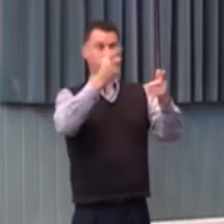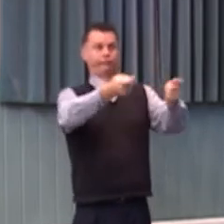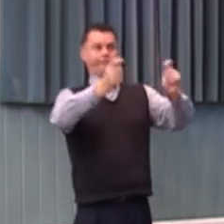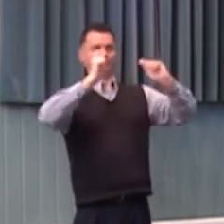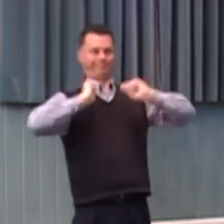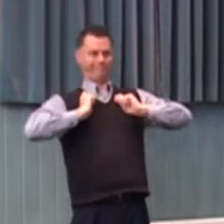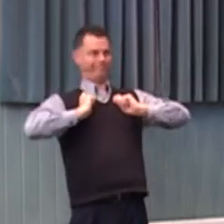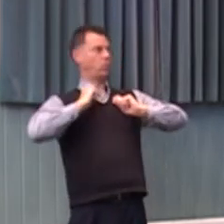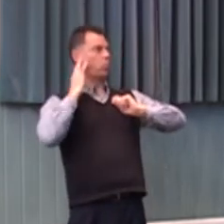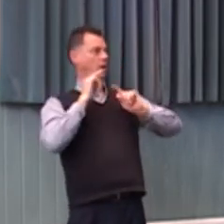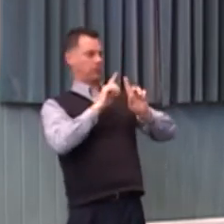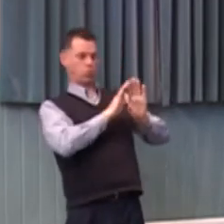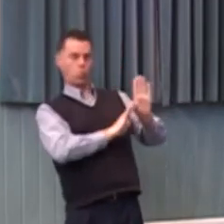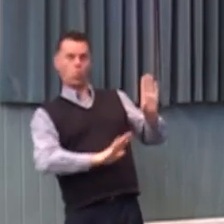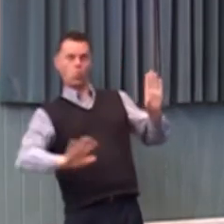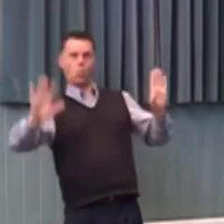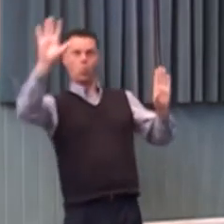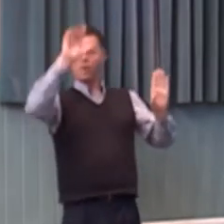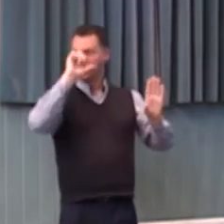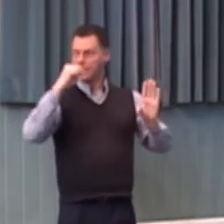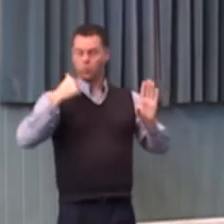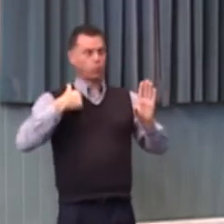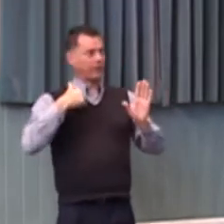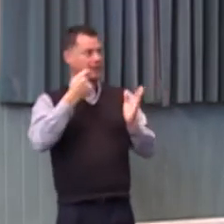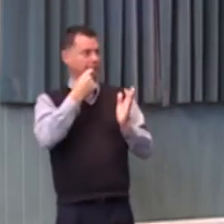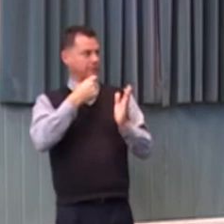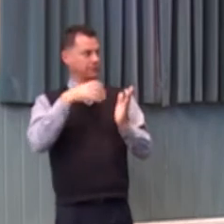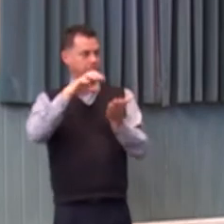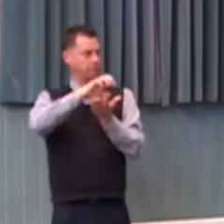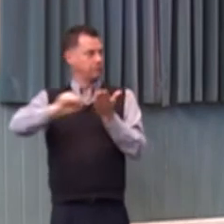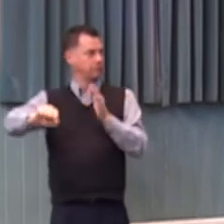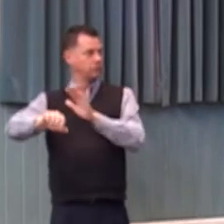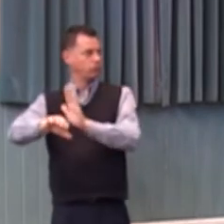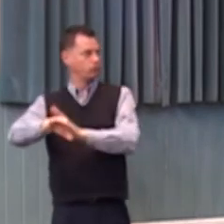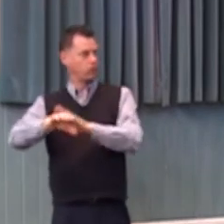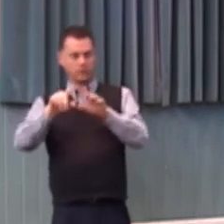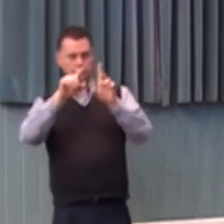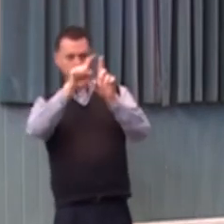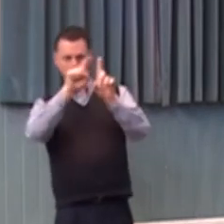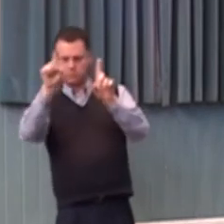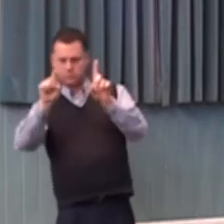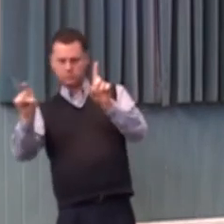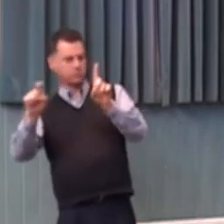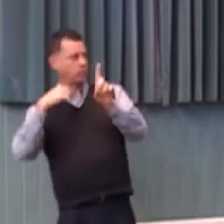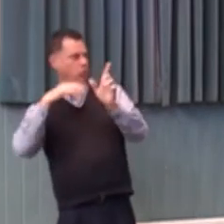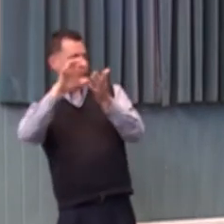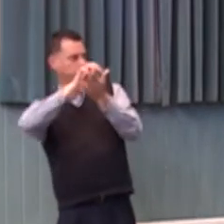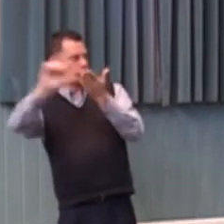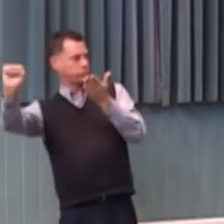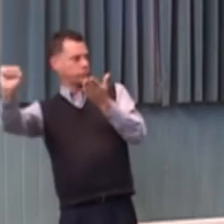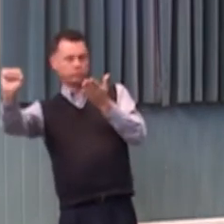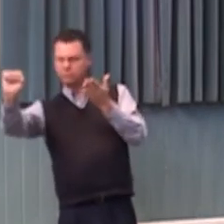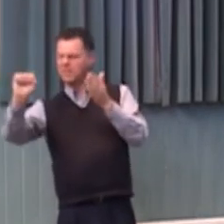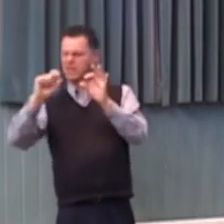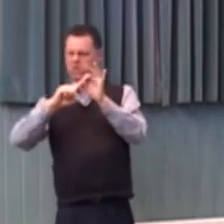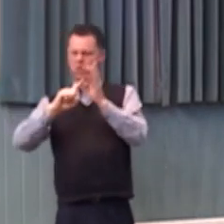master plan. So I don't know the legal descriptions and all the legal jargon that goes with this, so I'm going to ask